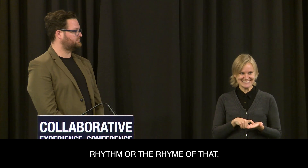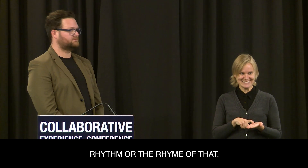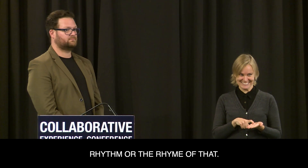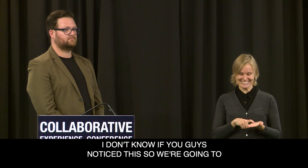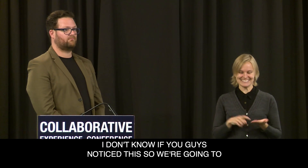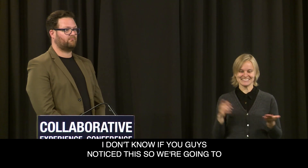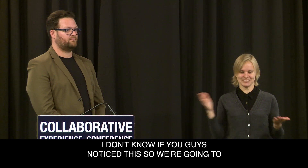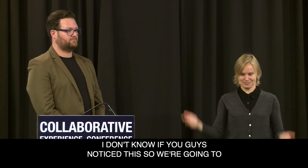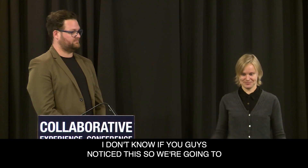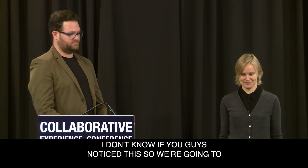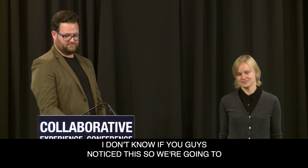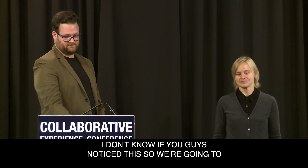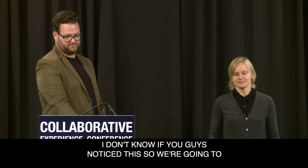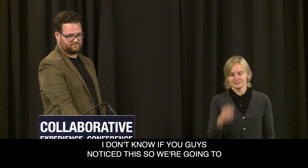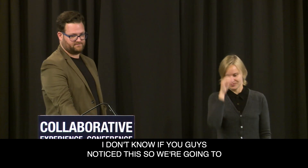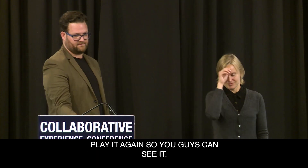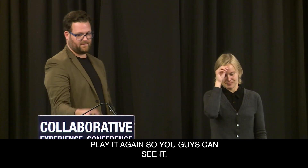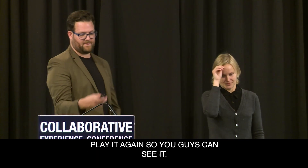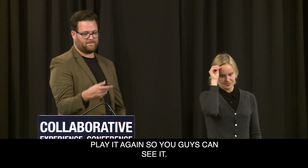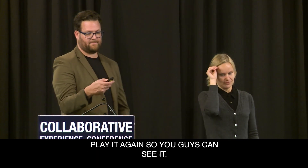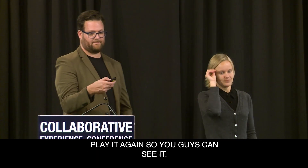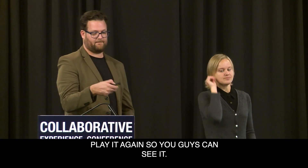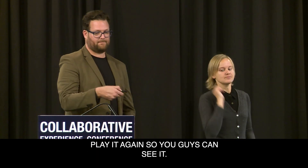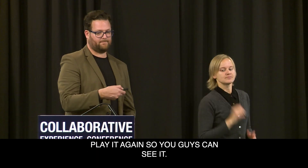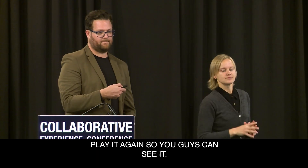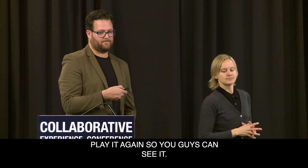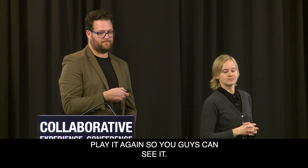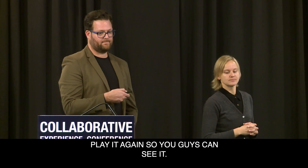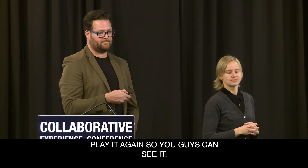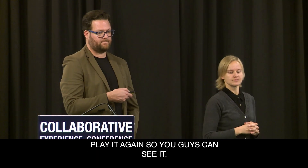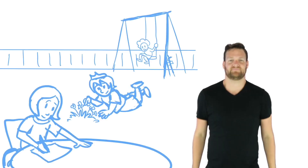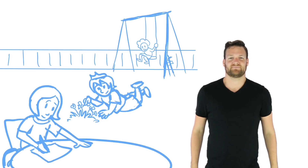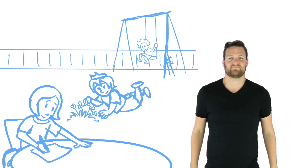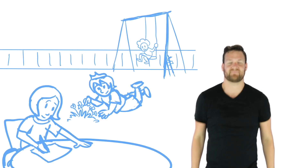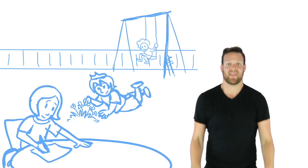that. I don't know if you guys noticed it, so we're going to play it again so you guys can see it.